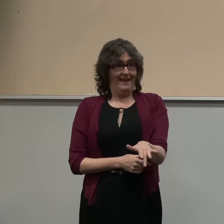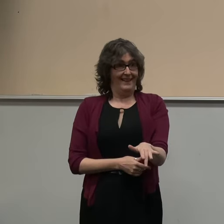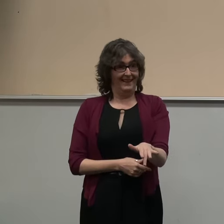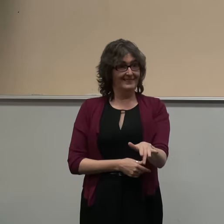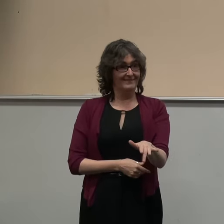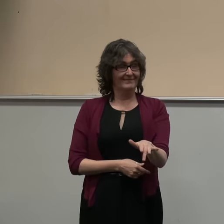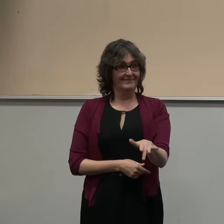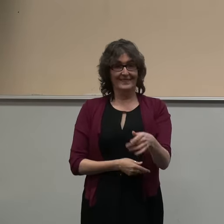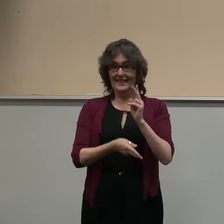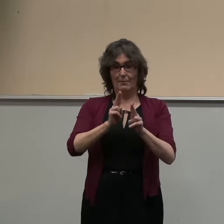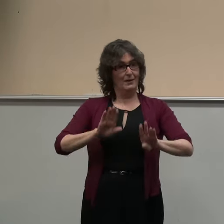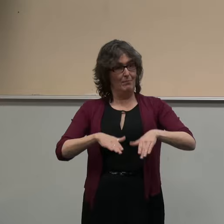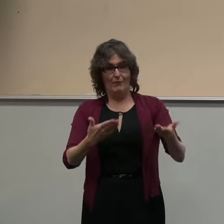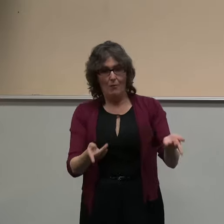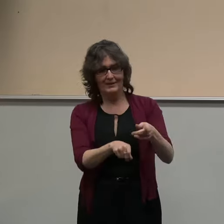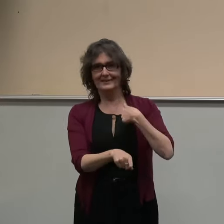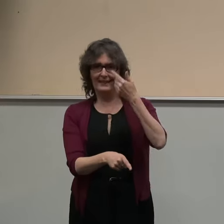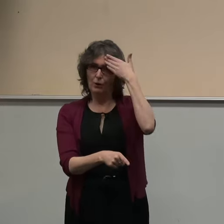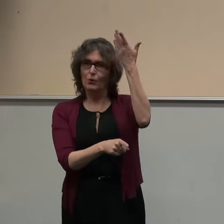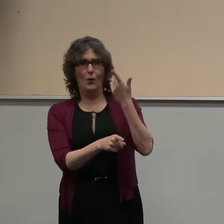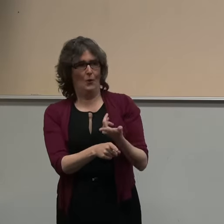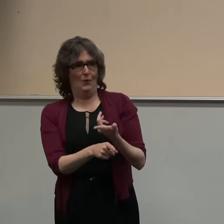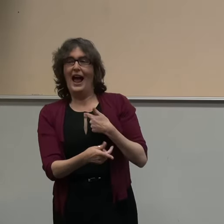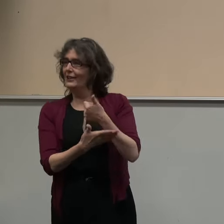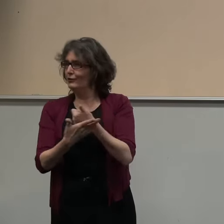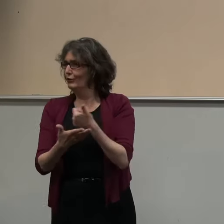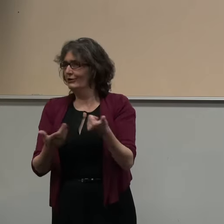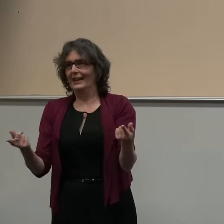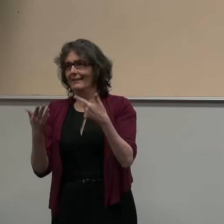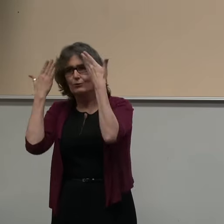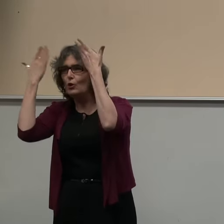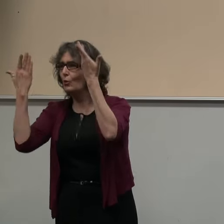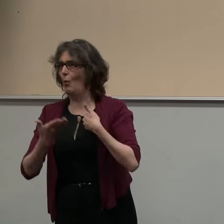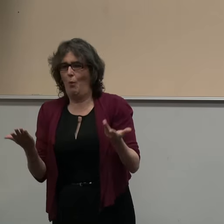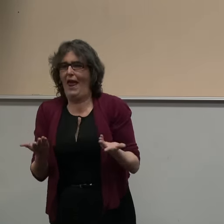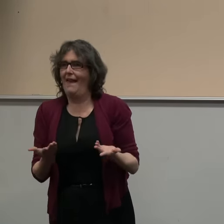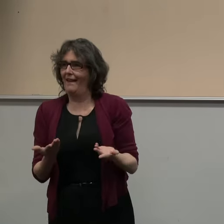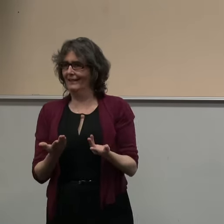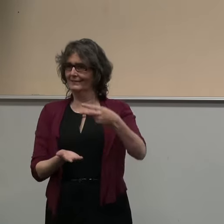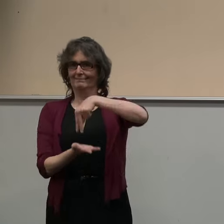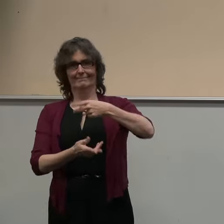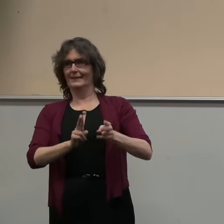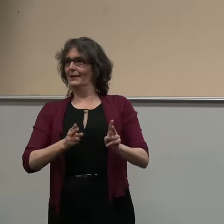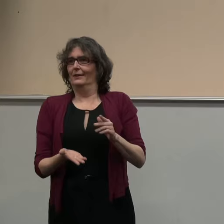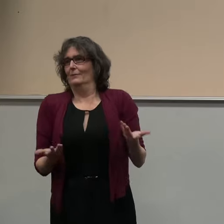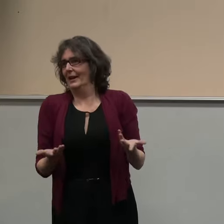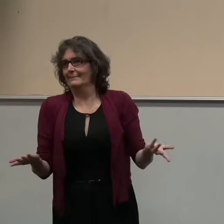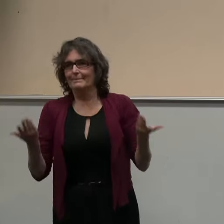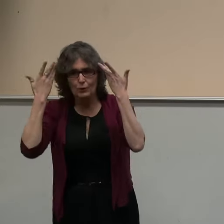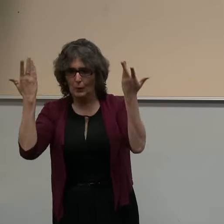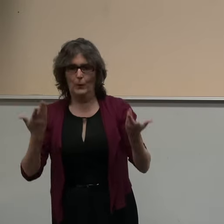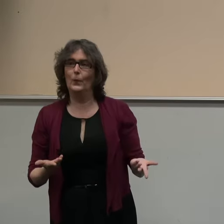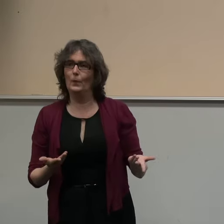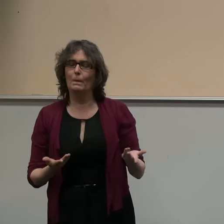they do know it's an interpreted performance, they don't necessarily know where the interpreter is going to be standing or who the interpreter is. And the other thing that would be